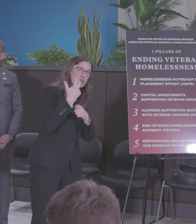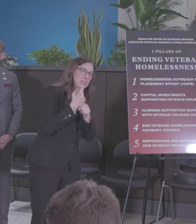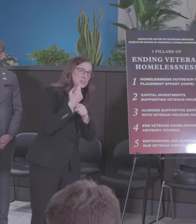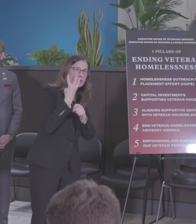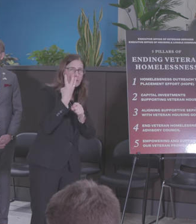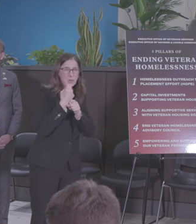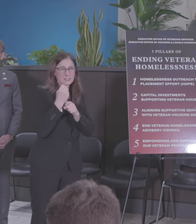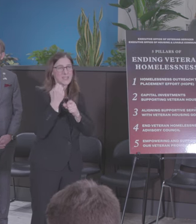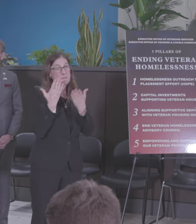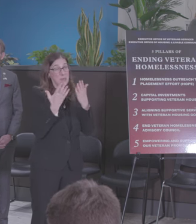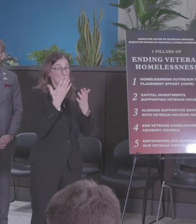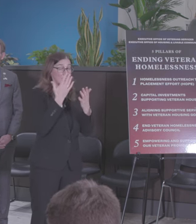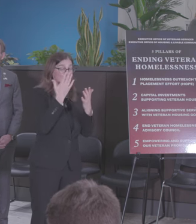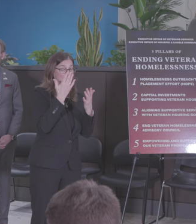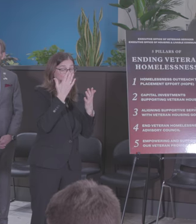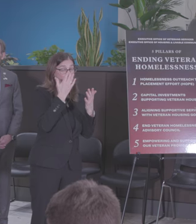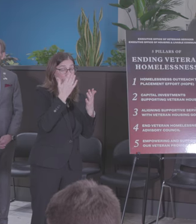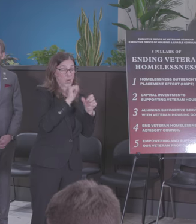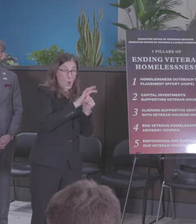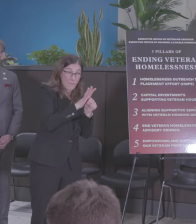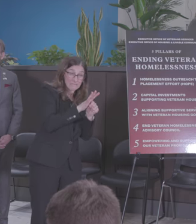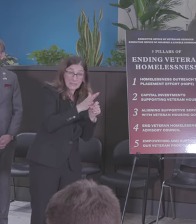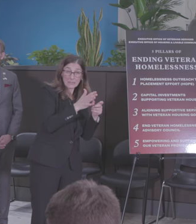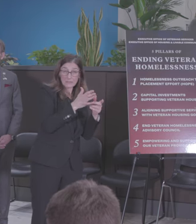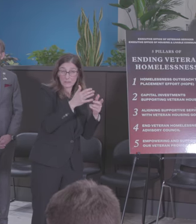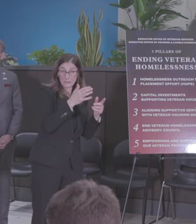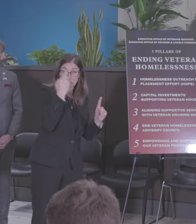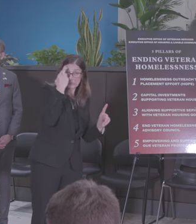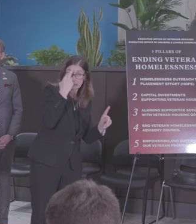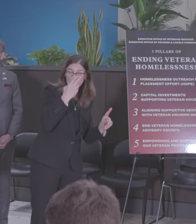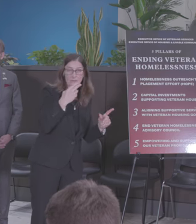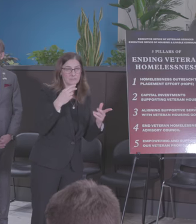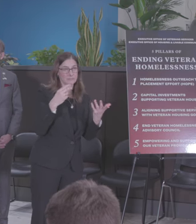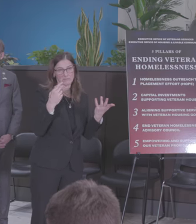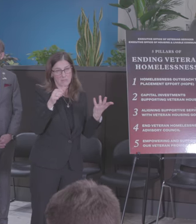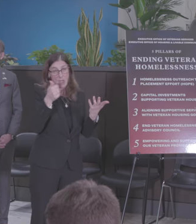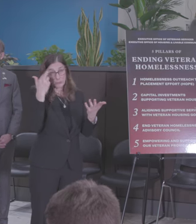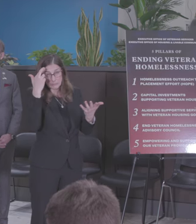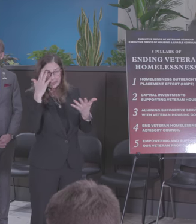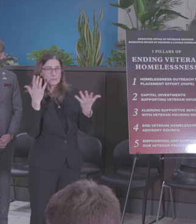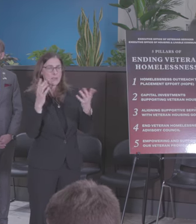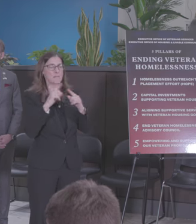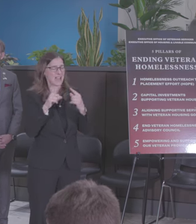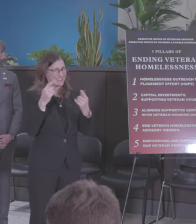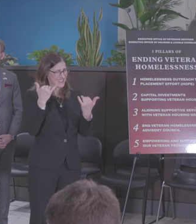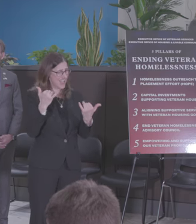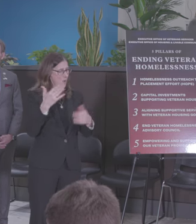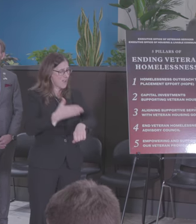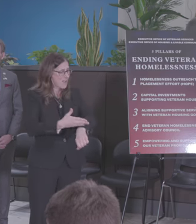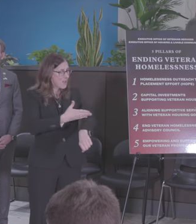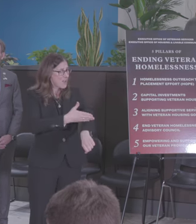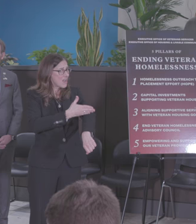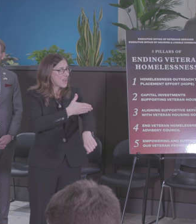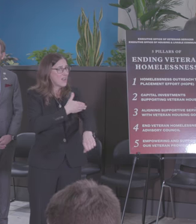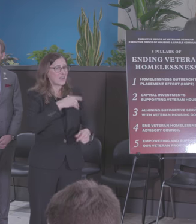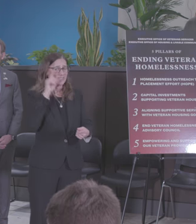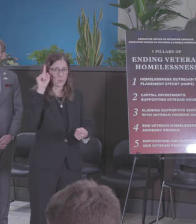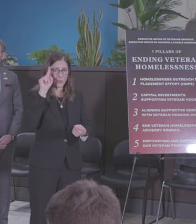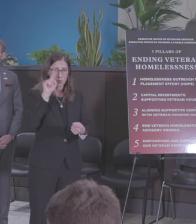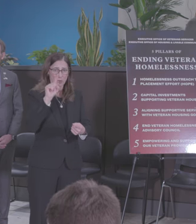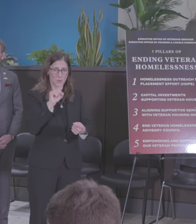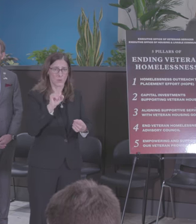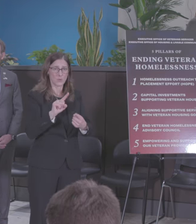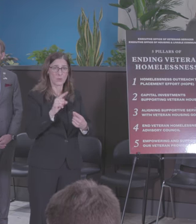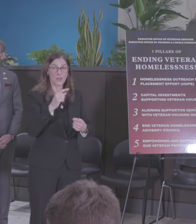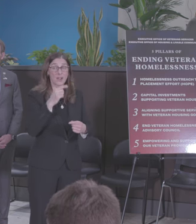perhaps due to some other issues as well. But we felt that we are so close to getting veterans housed. And I'll just say that 545, that